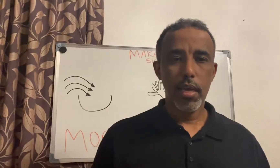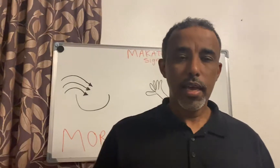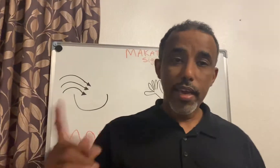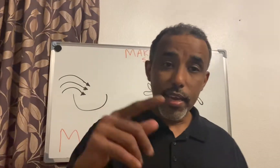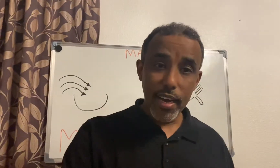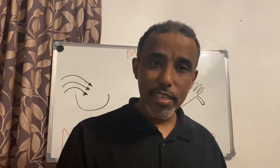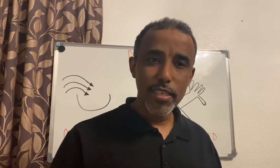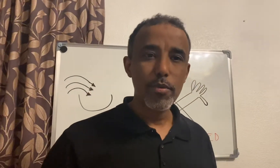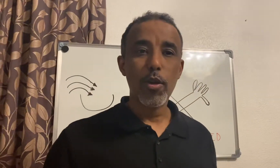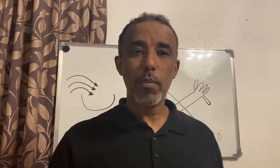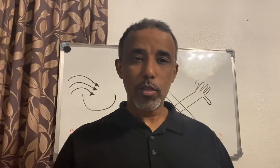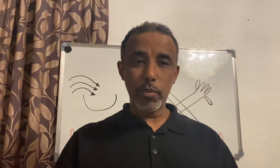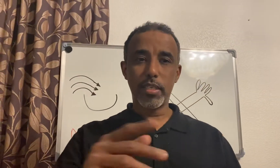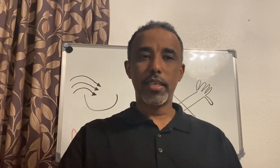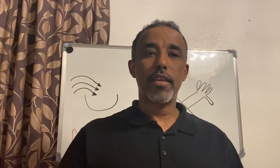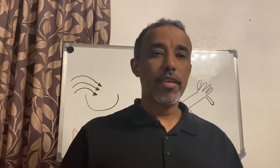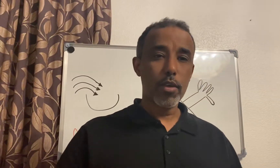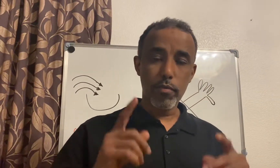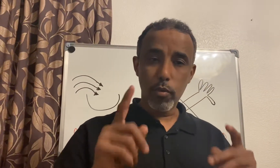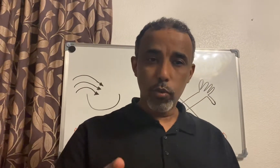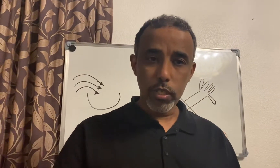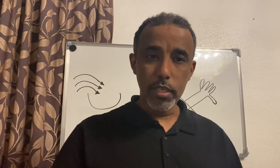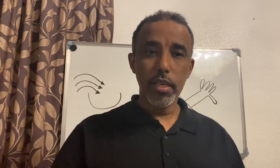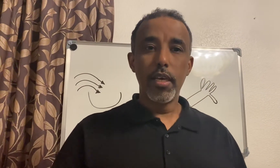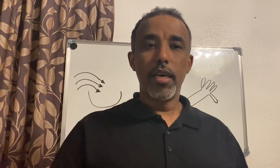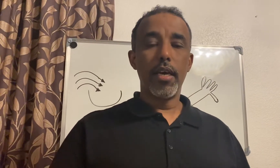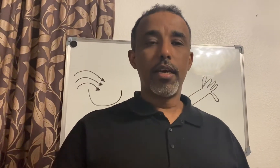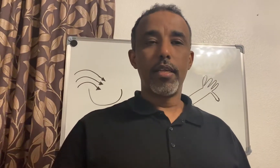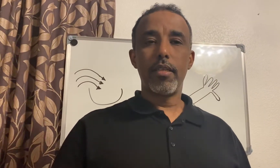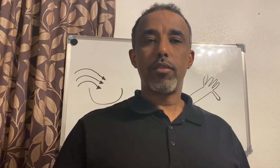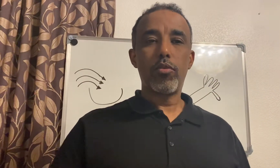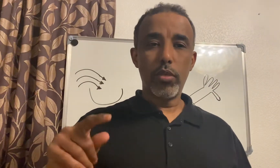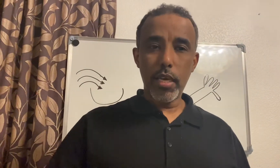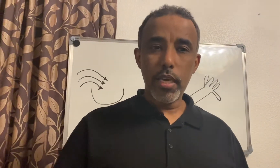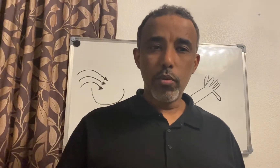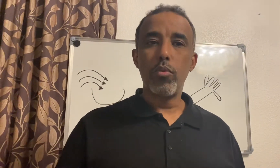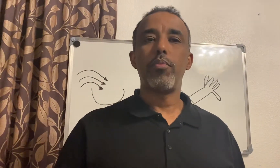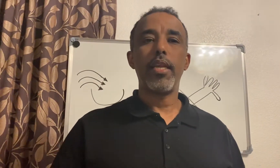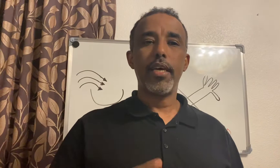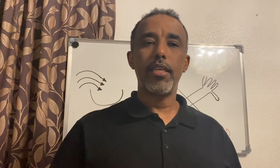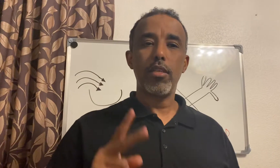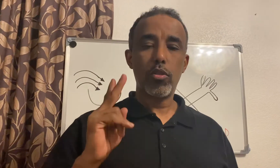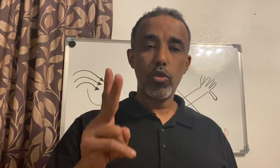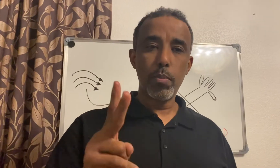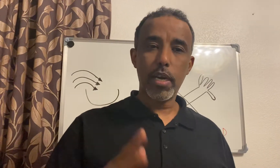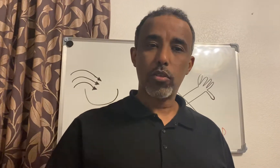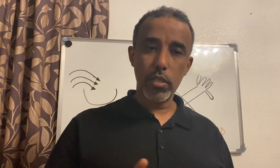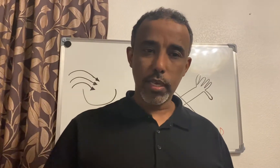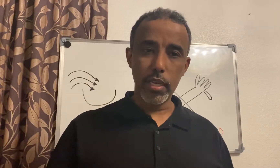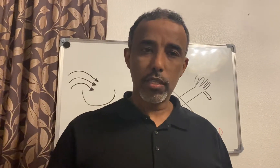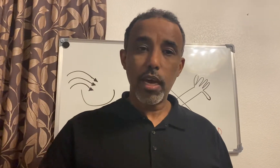Hey guys, welcome back to my channel. Thank you for watching. And today we will be learning two Makaton signs. Are you